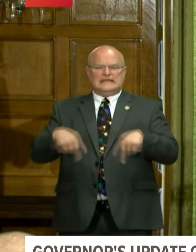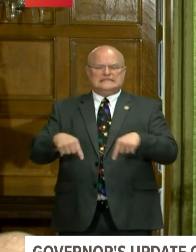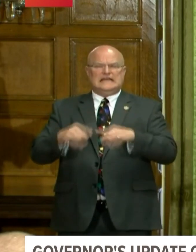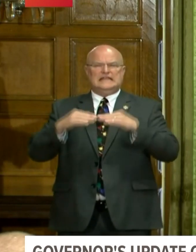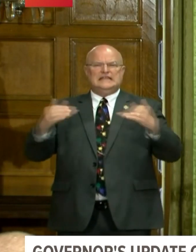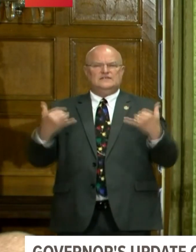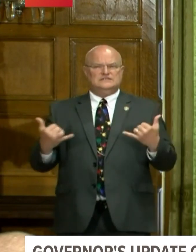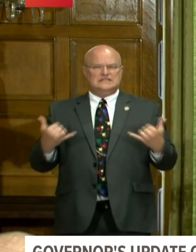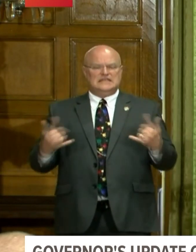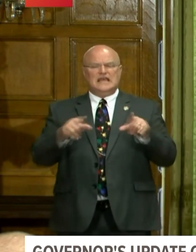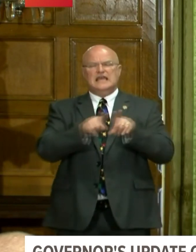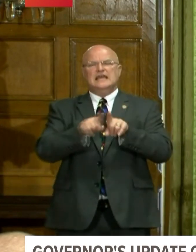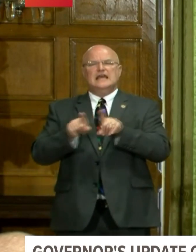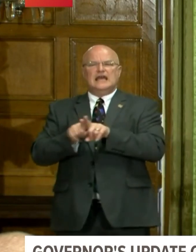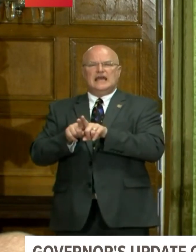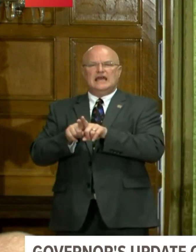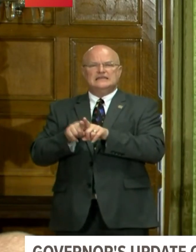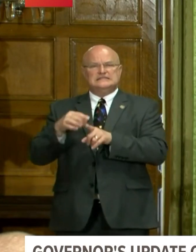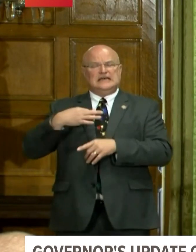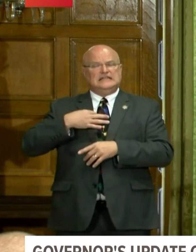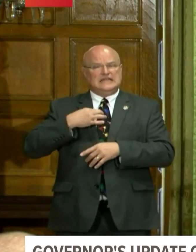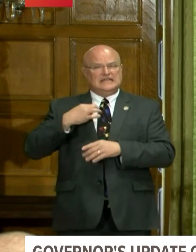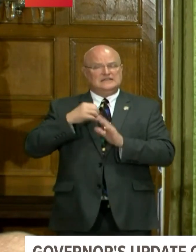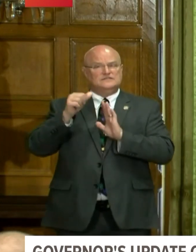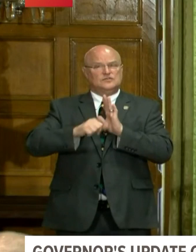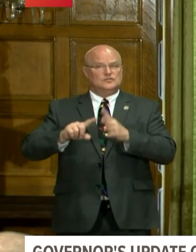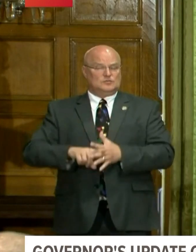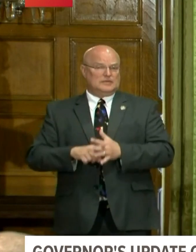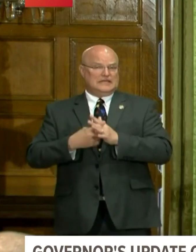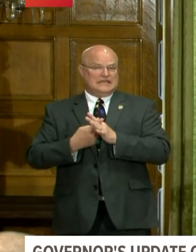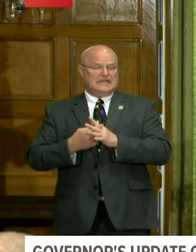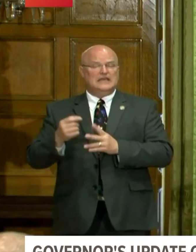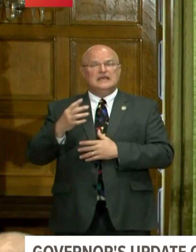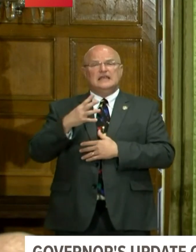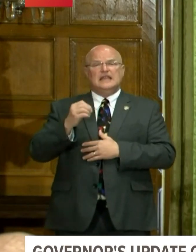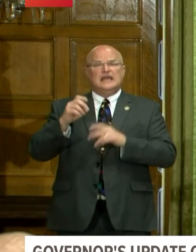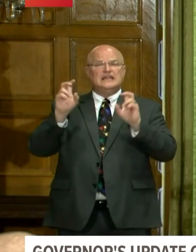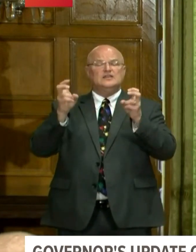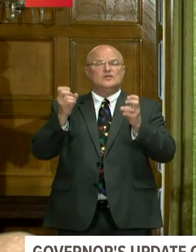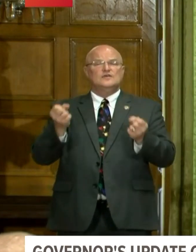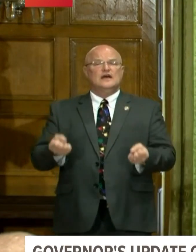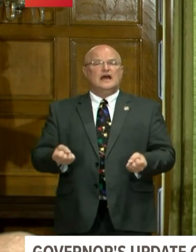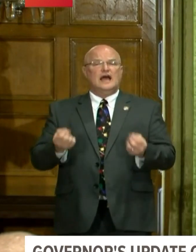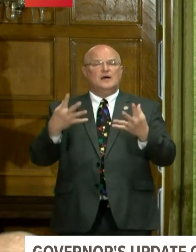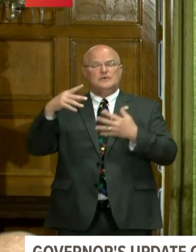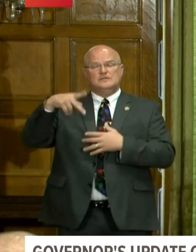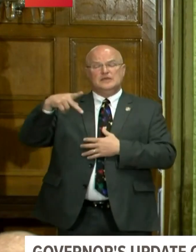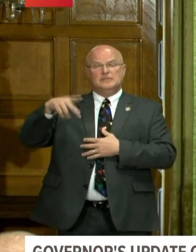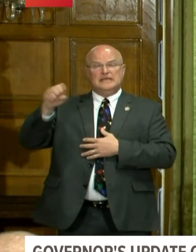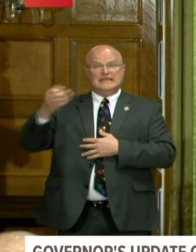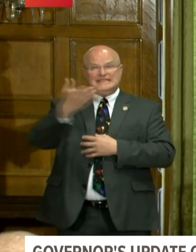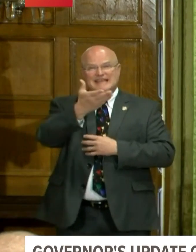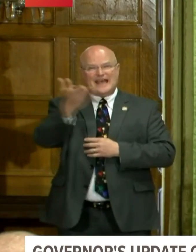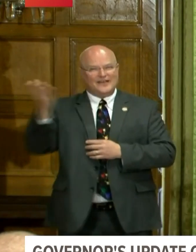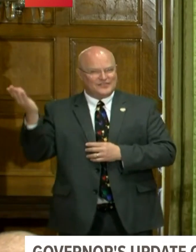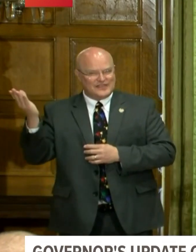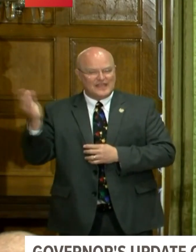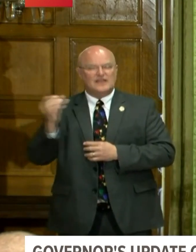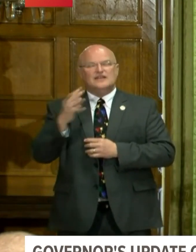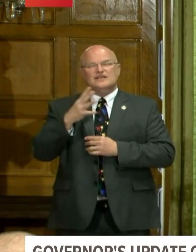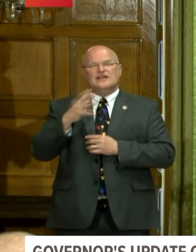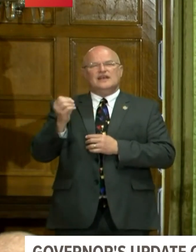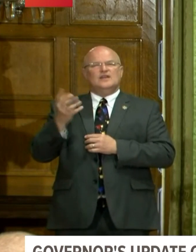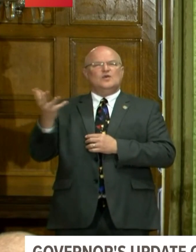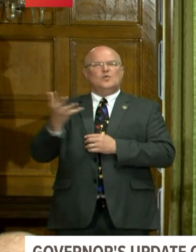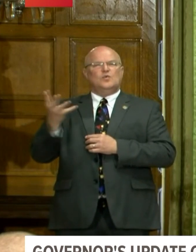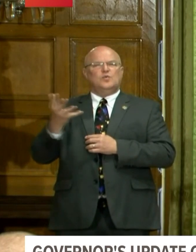level today as elective surgeries begin, and in terms of how much PPE is out there,